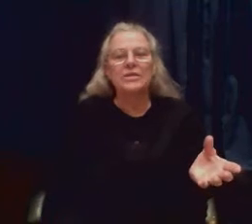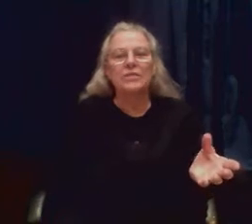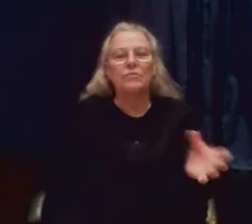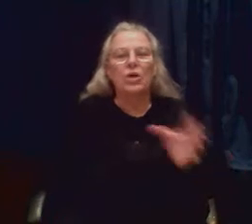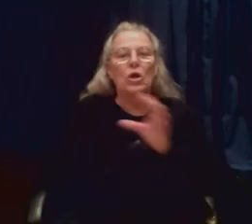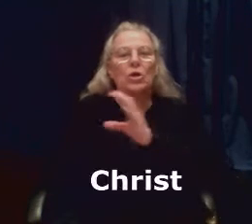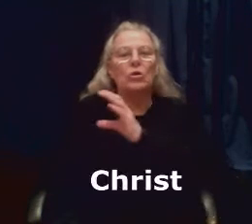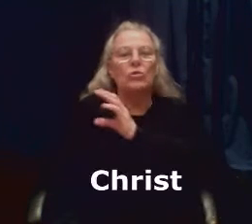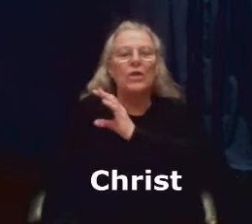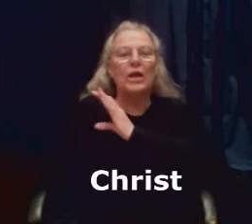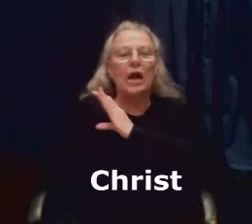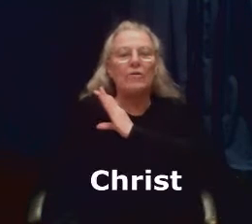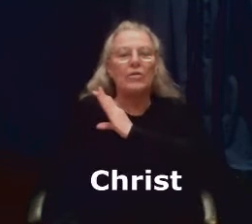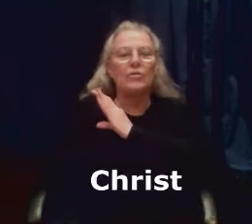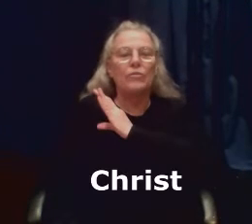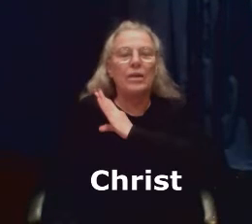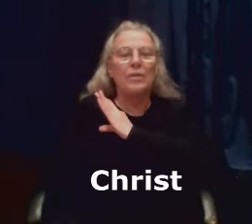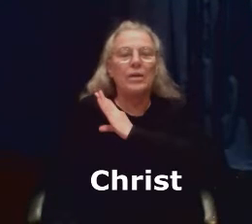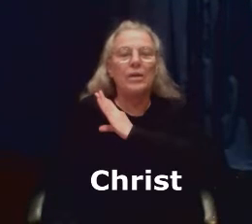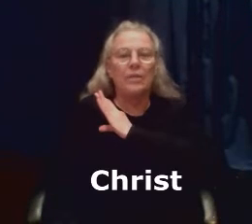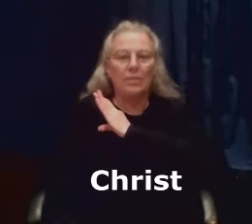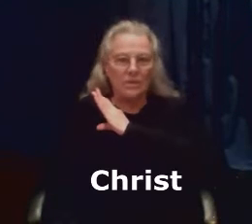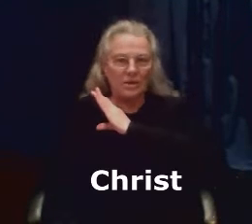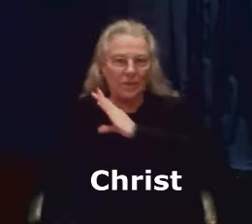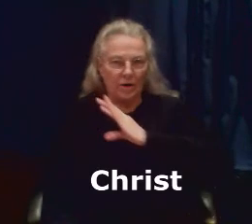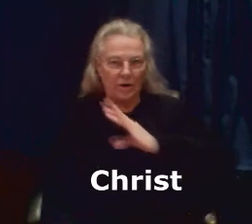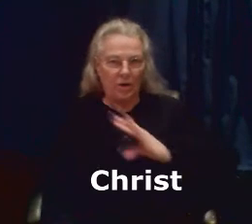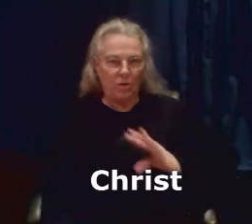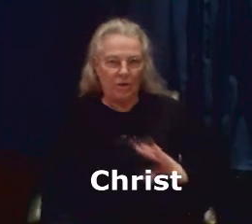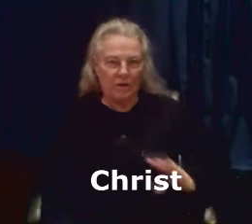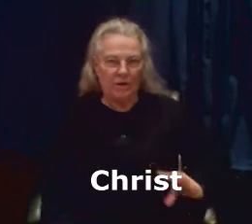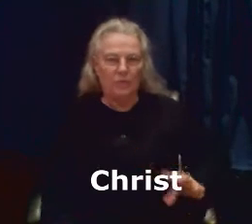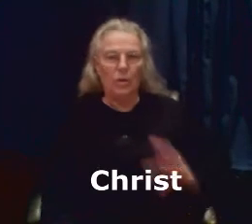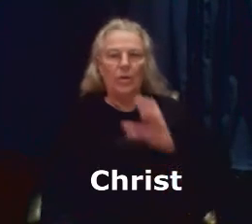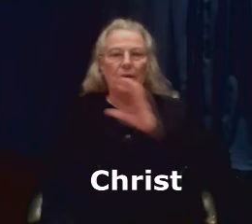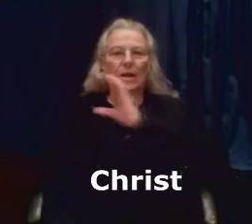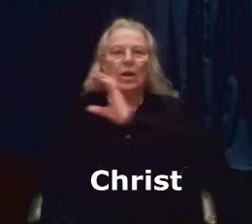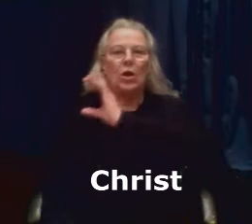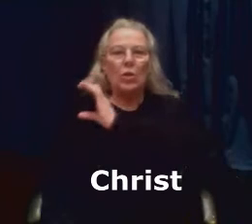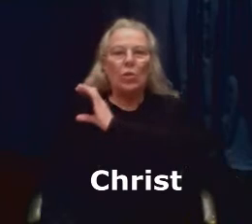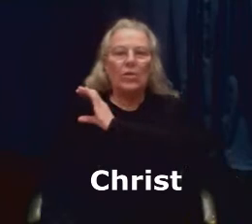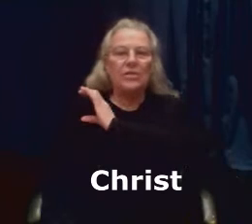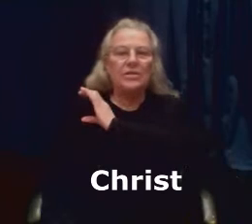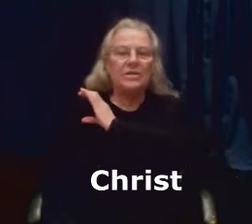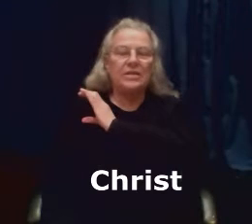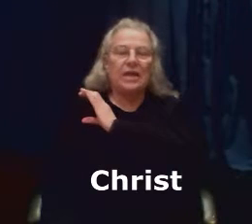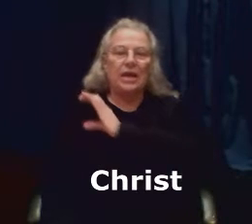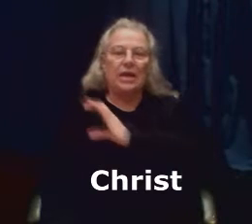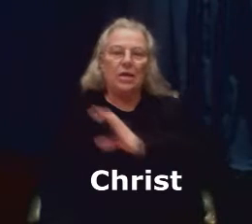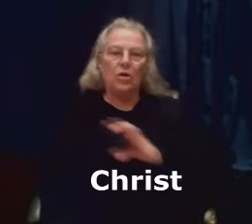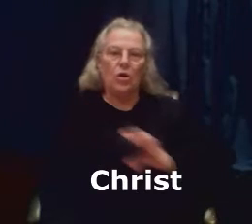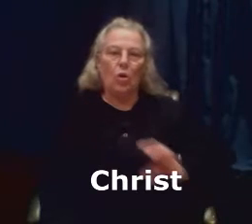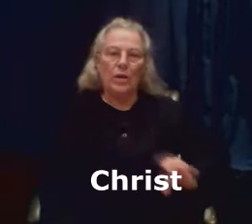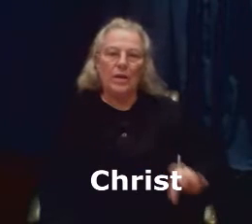Christ, you think of the ribbon that Miss America is wearing with the C going